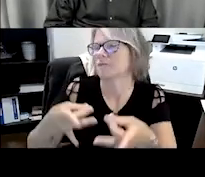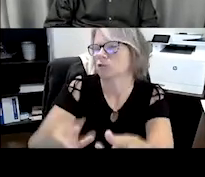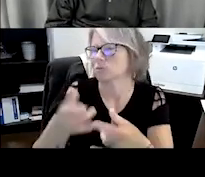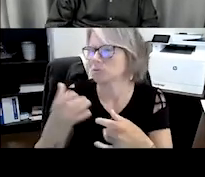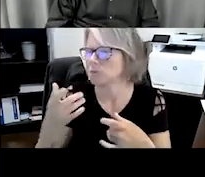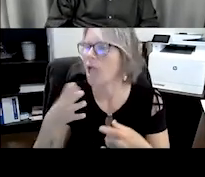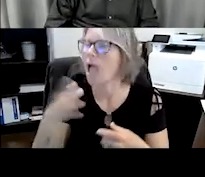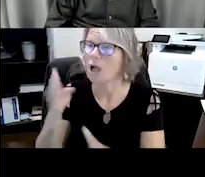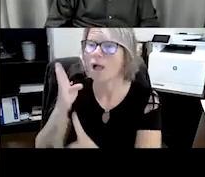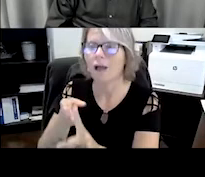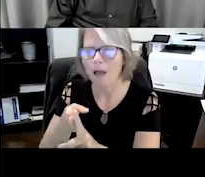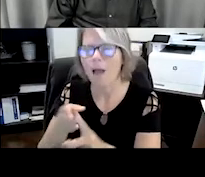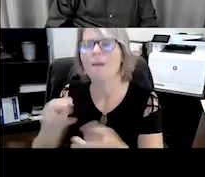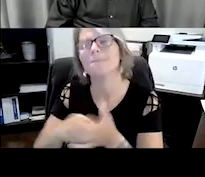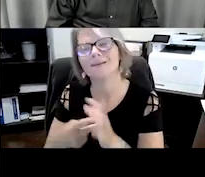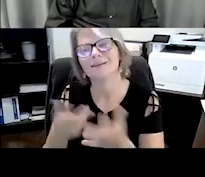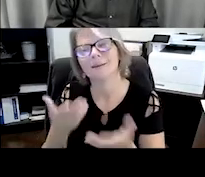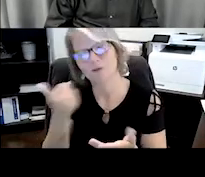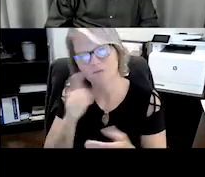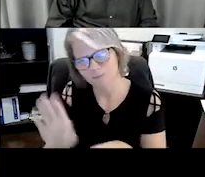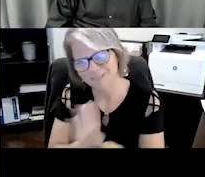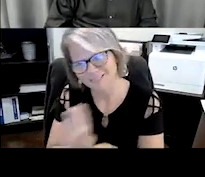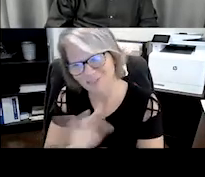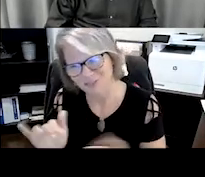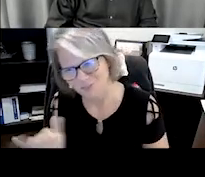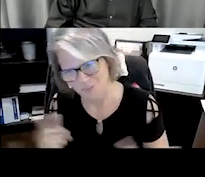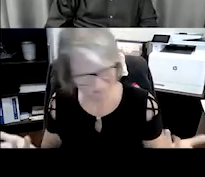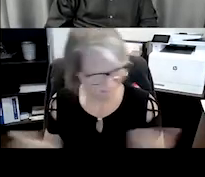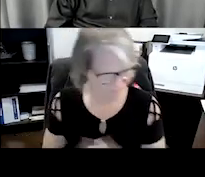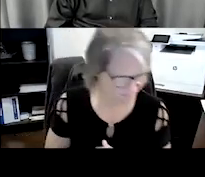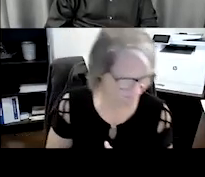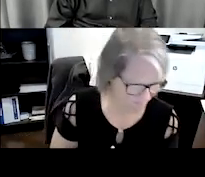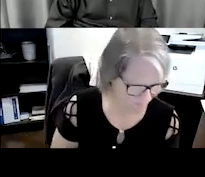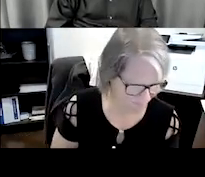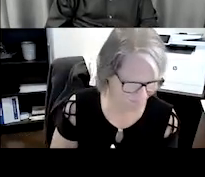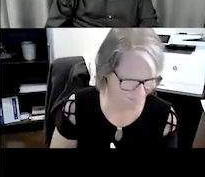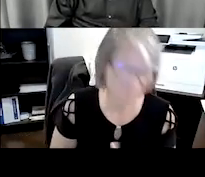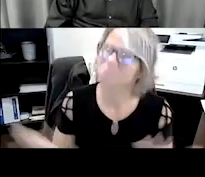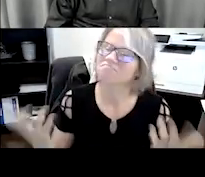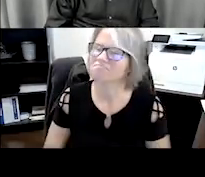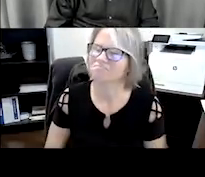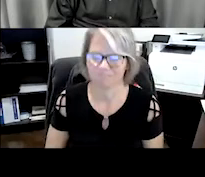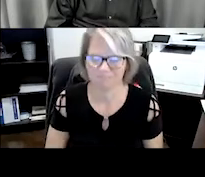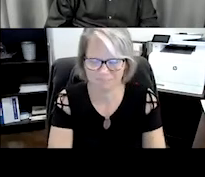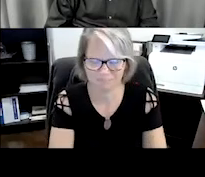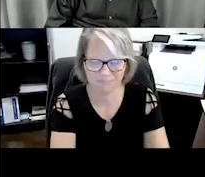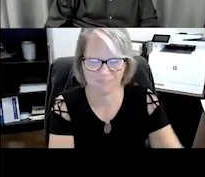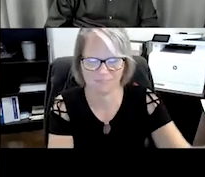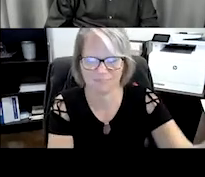Let them help you learn the most effective way to work as a team with them. This will help your business as